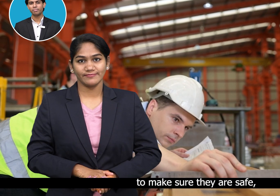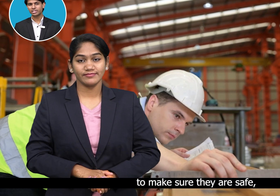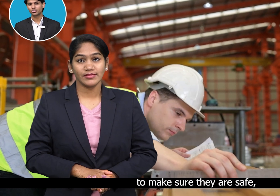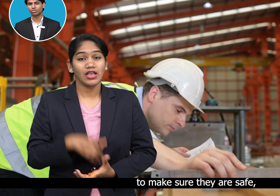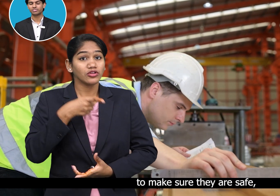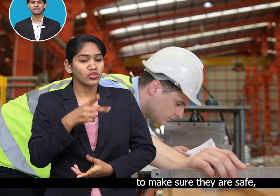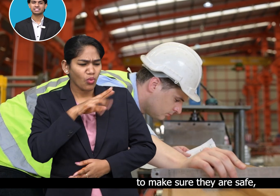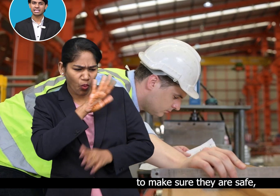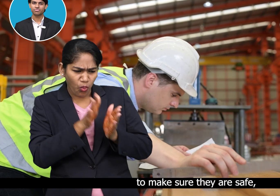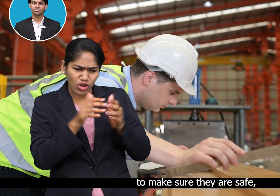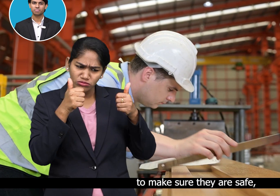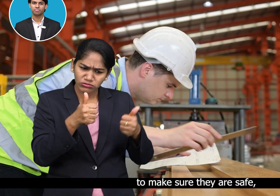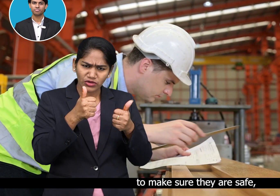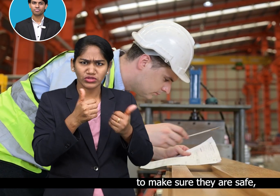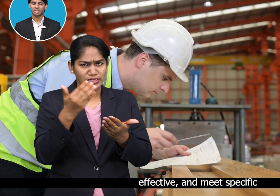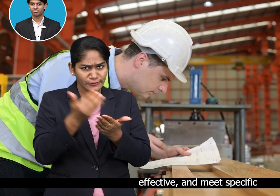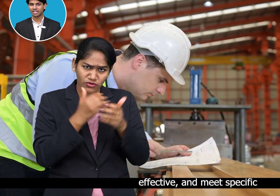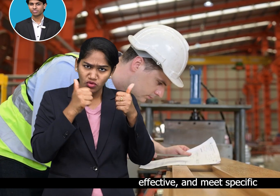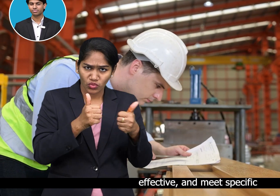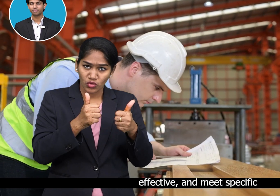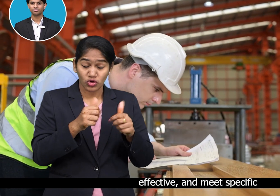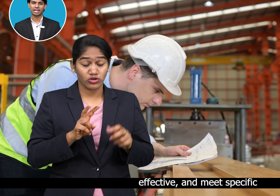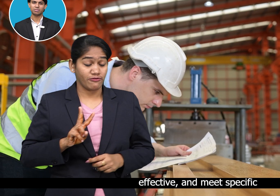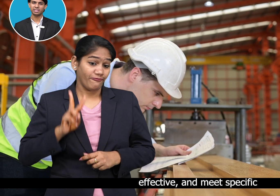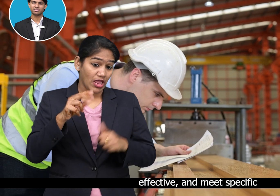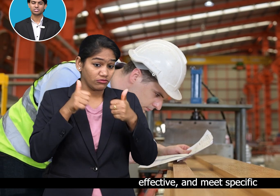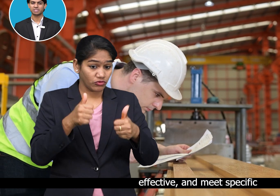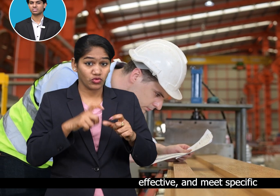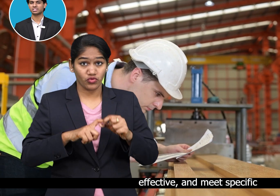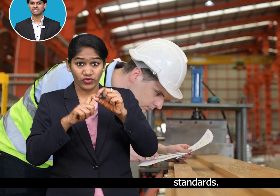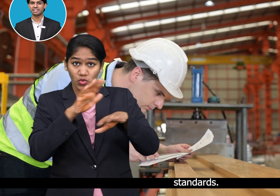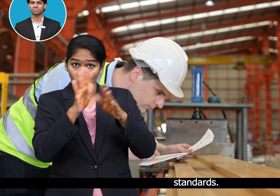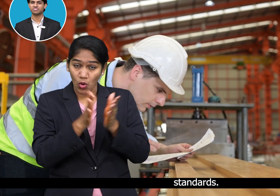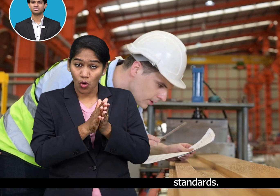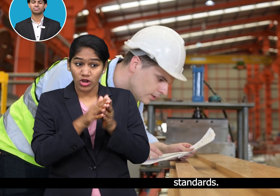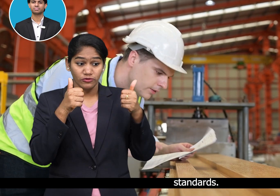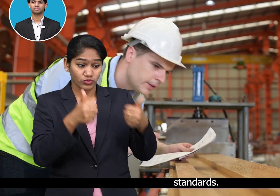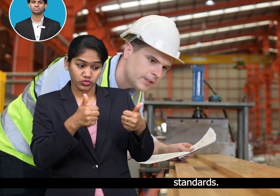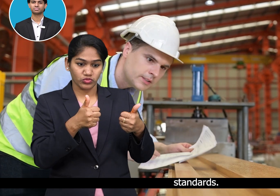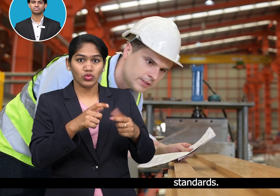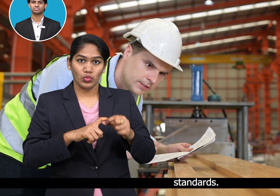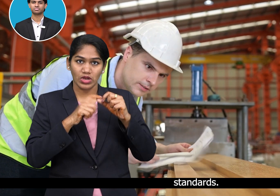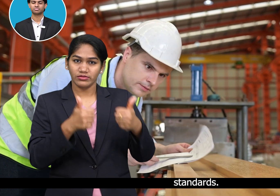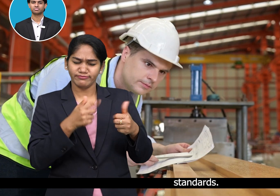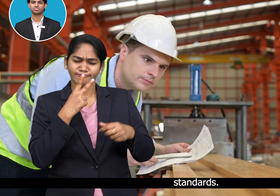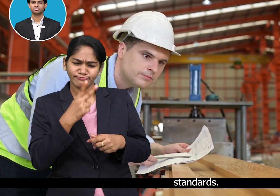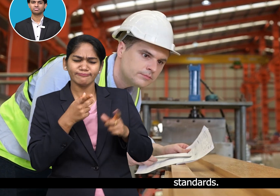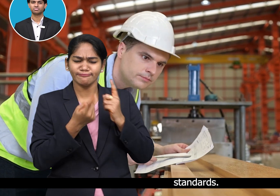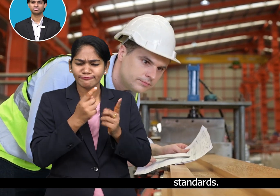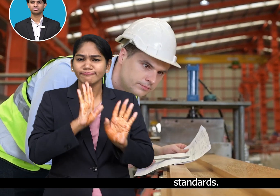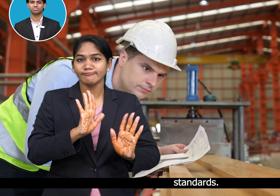to make sure they are safe, effective, and meet specific standards.